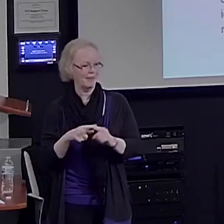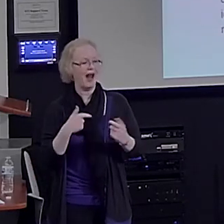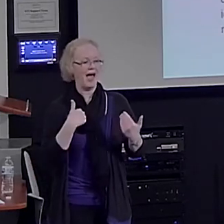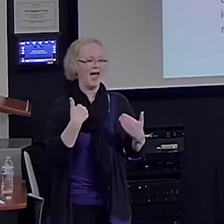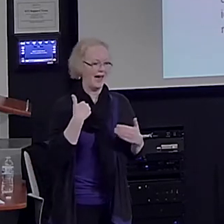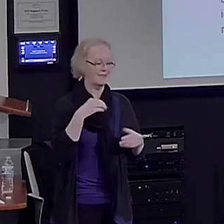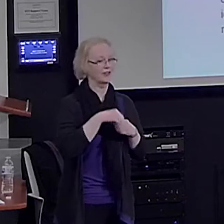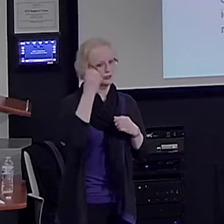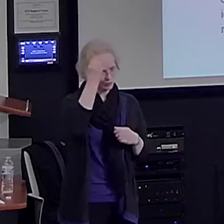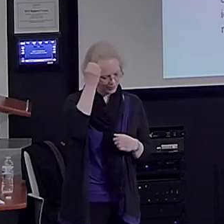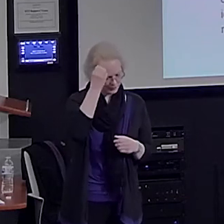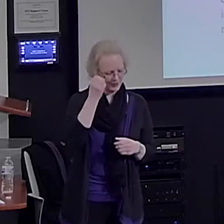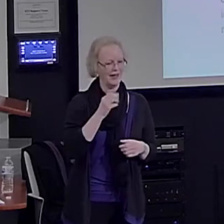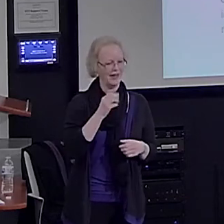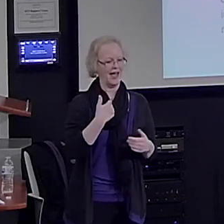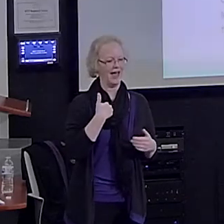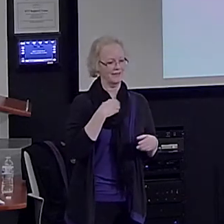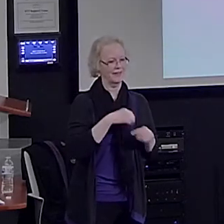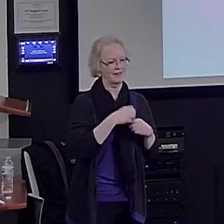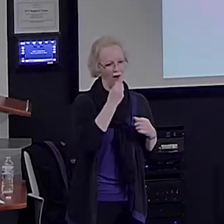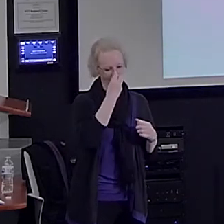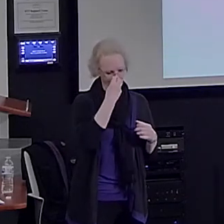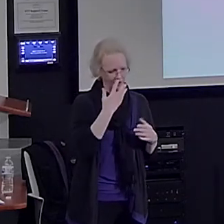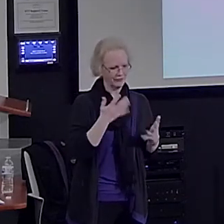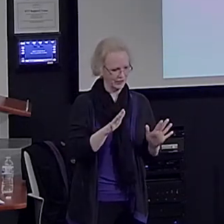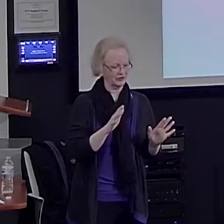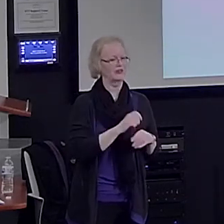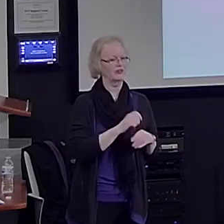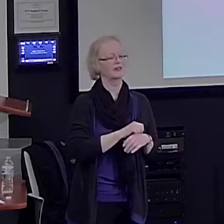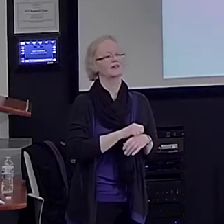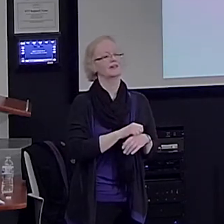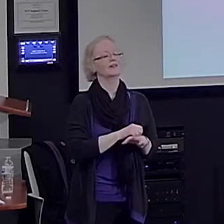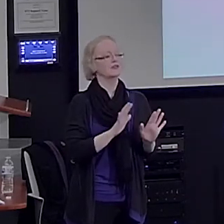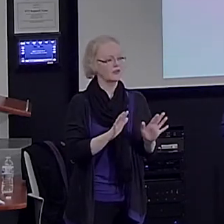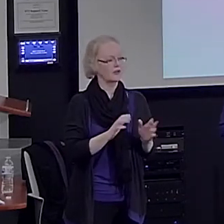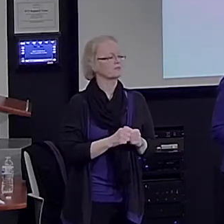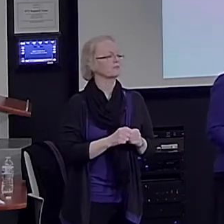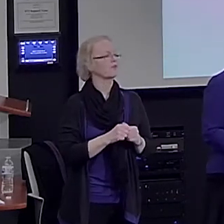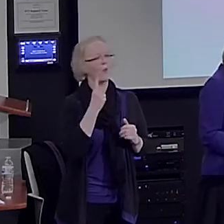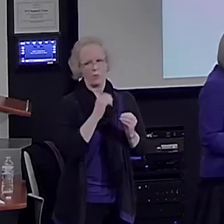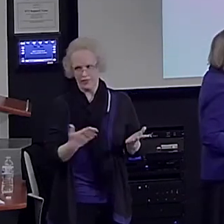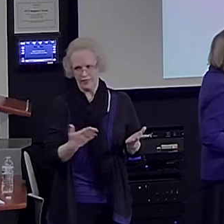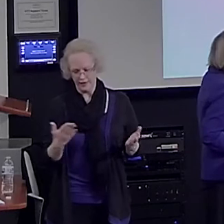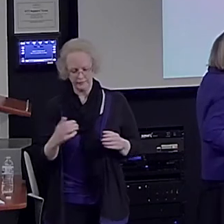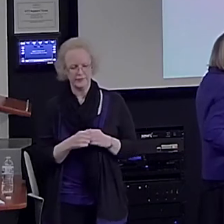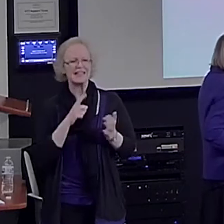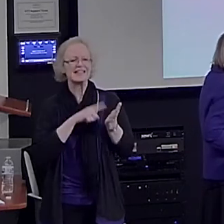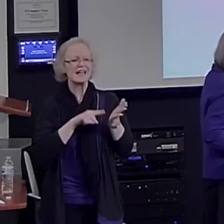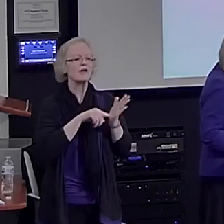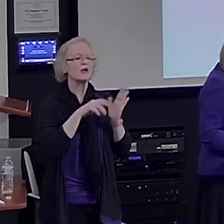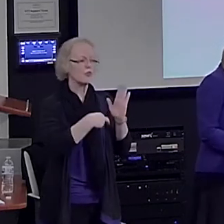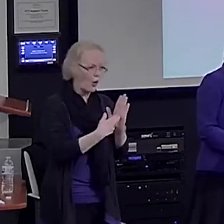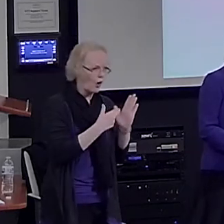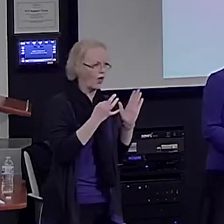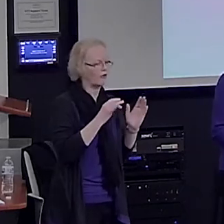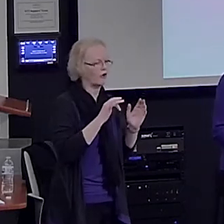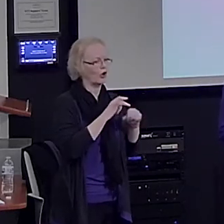europe and and in hong kong and so one more thing examining the role of early elasticity